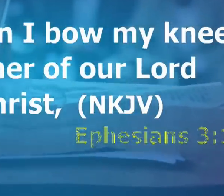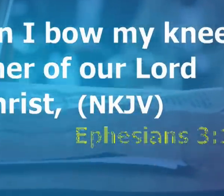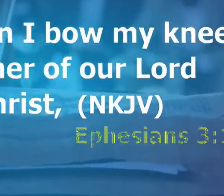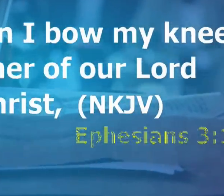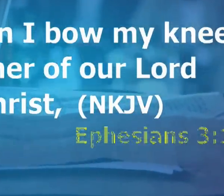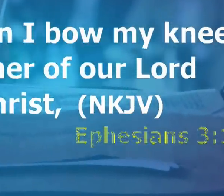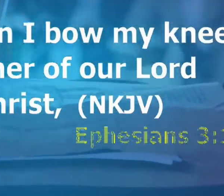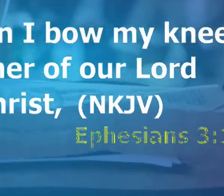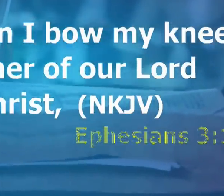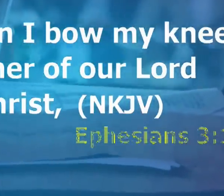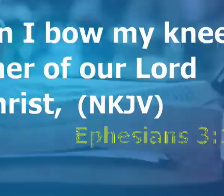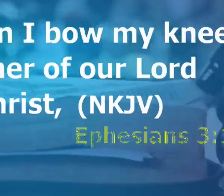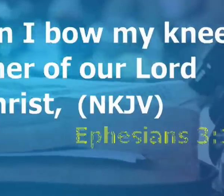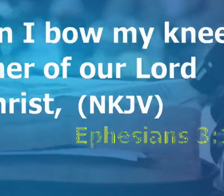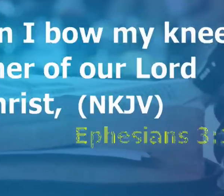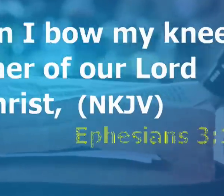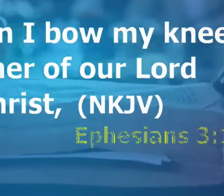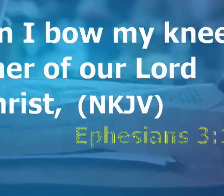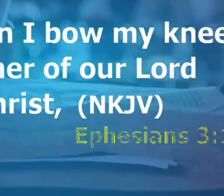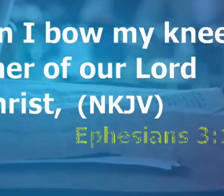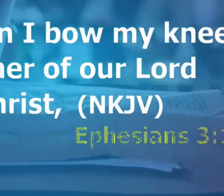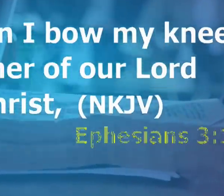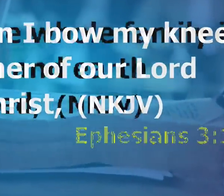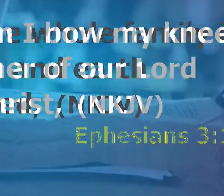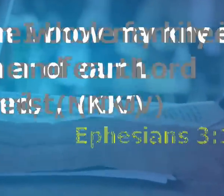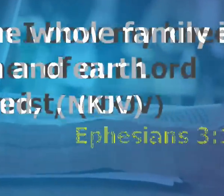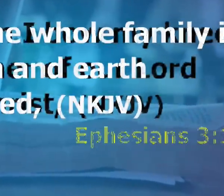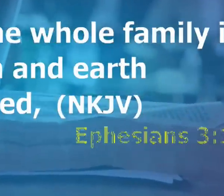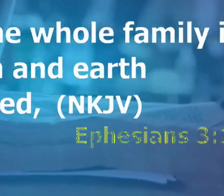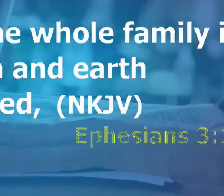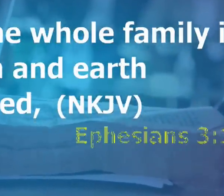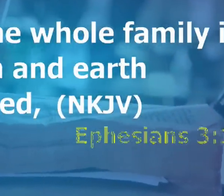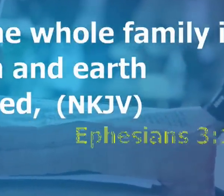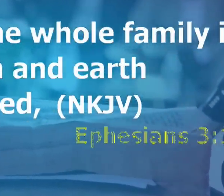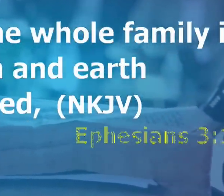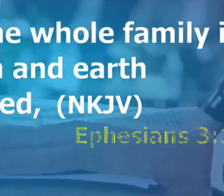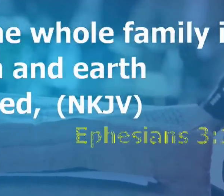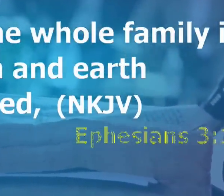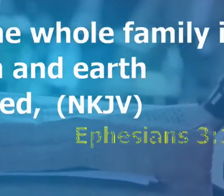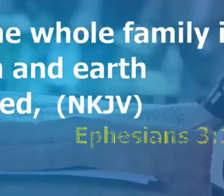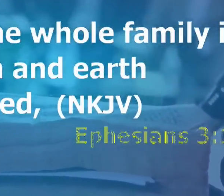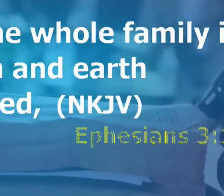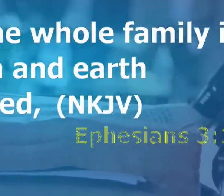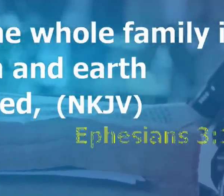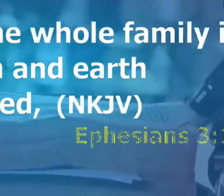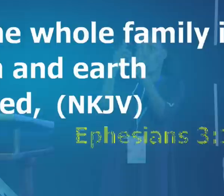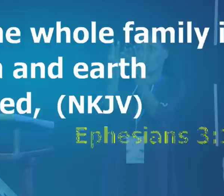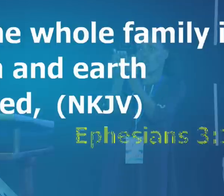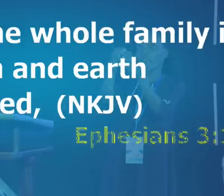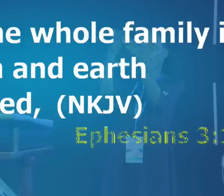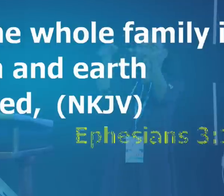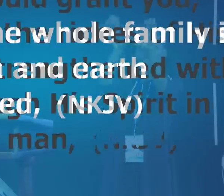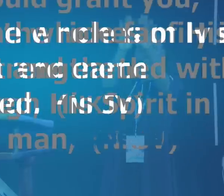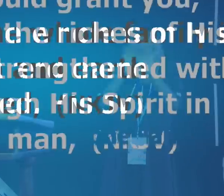the Father of our Lord Jesus Christ, from whom the whole family in heaven and earth is